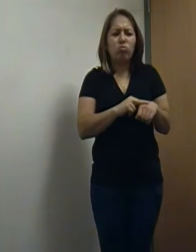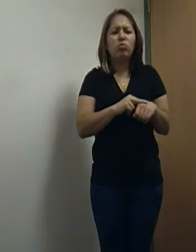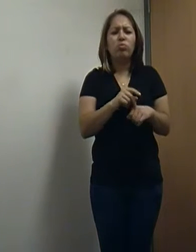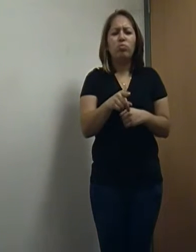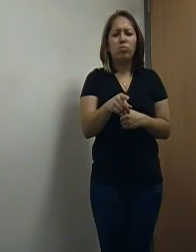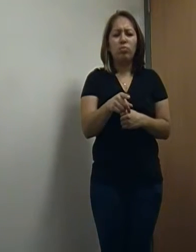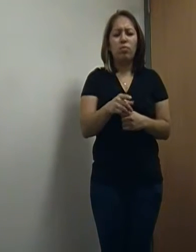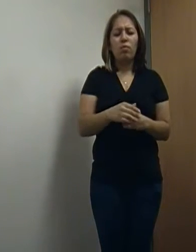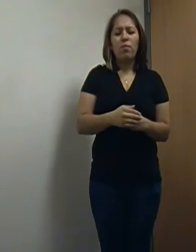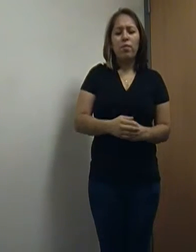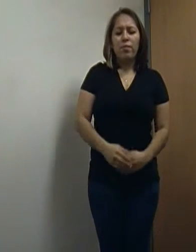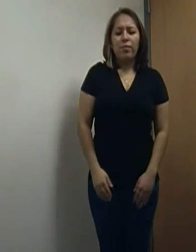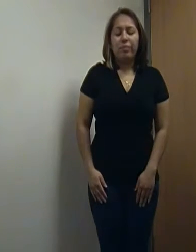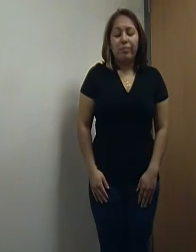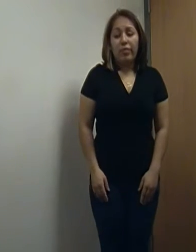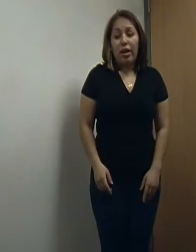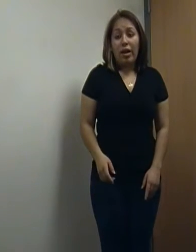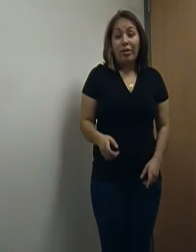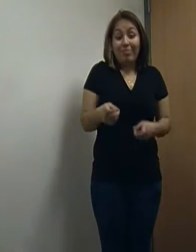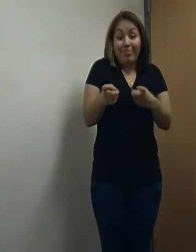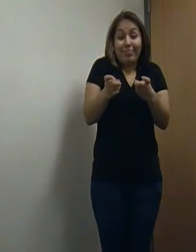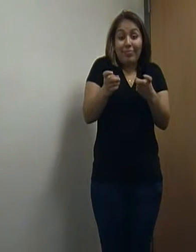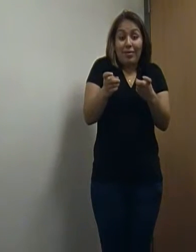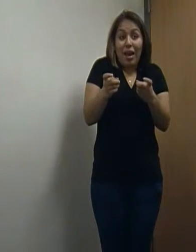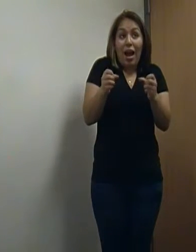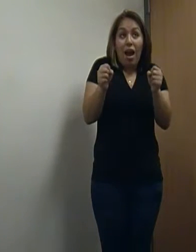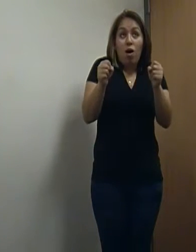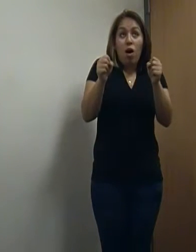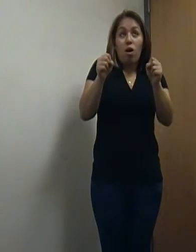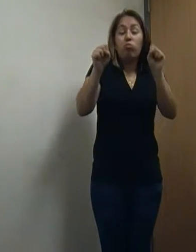I did manage to collect an old green platter and a gold